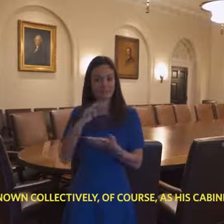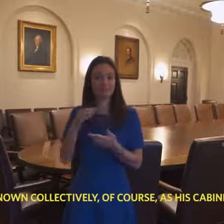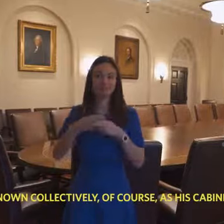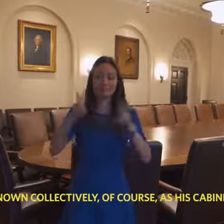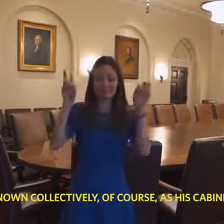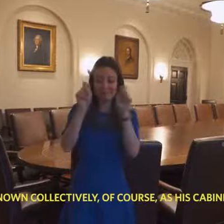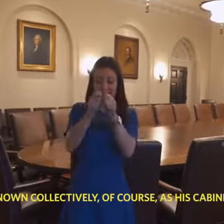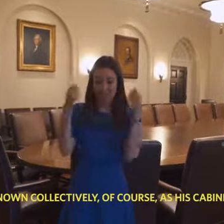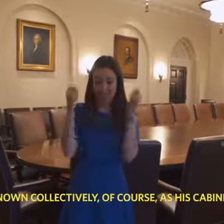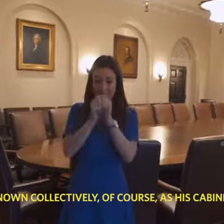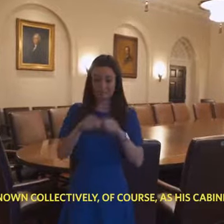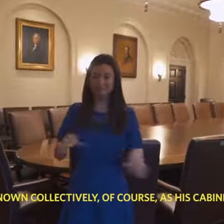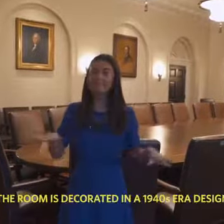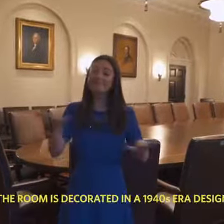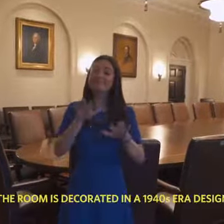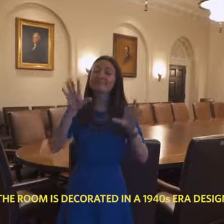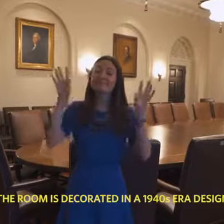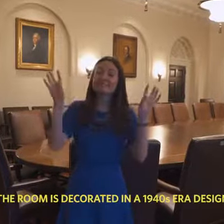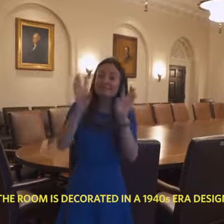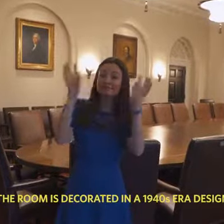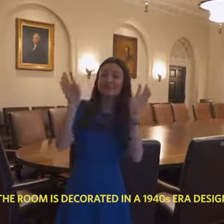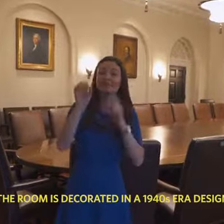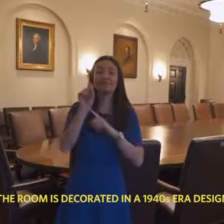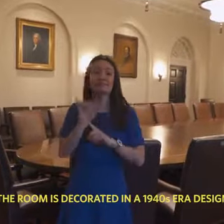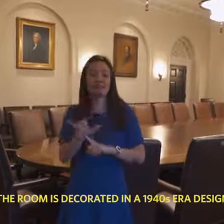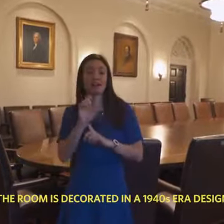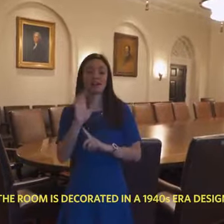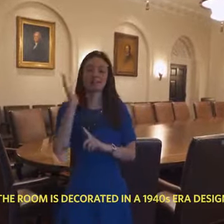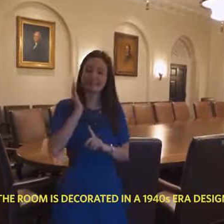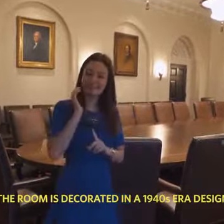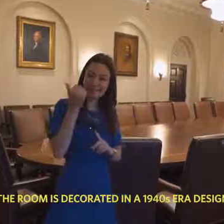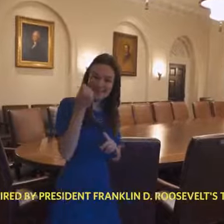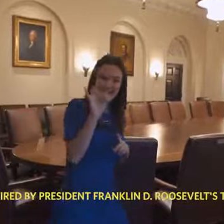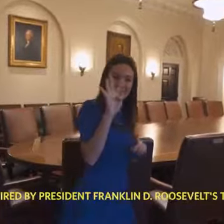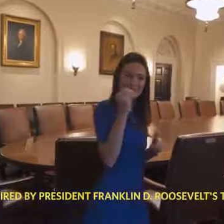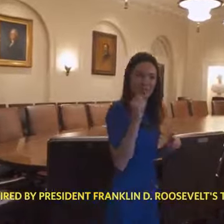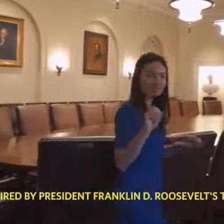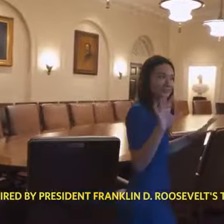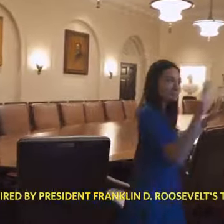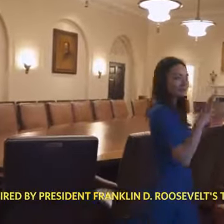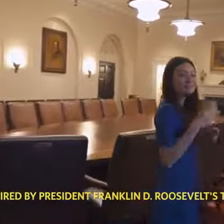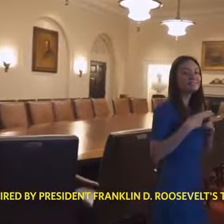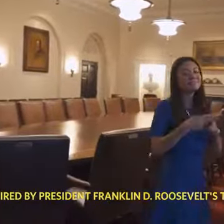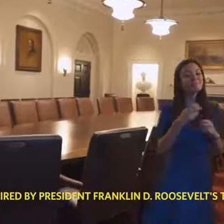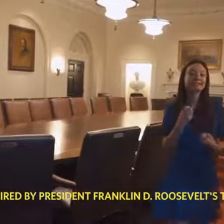of course, as his cabinet. The room is decorated in a 1940s era design inspired by President Franklin D. Roosevelt's